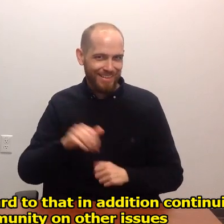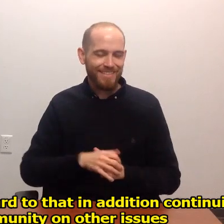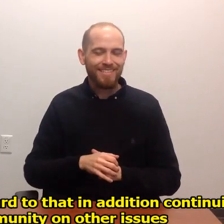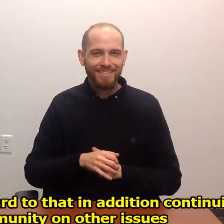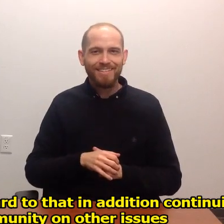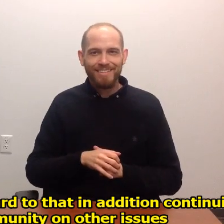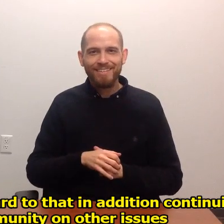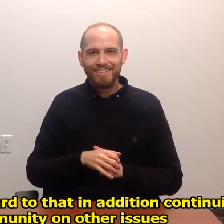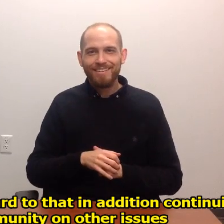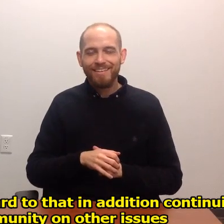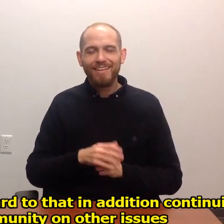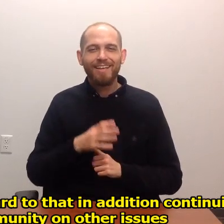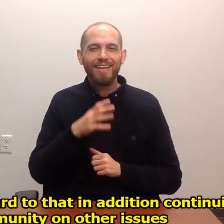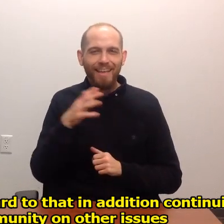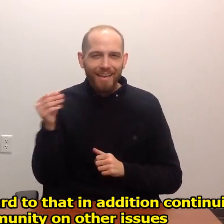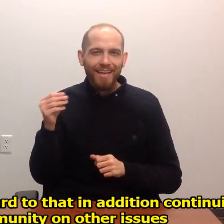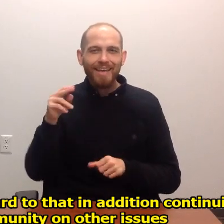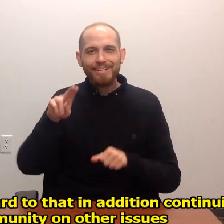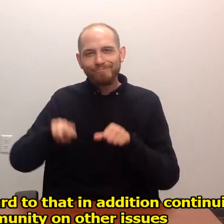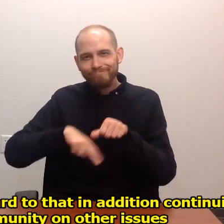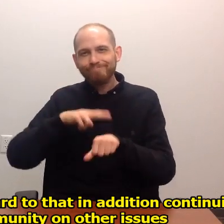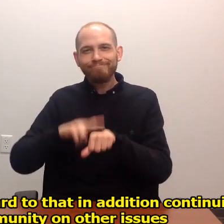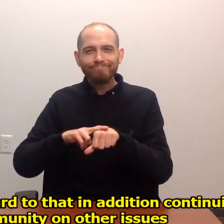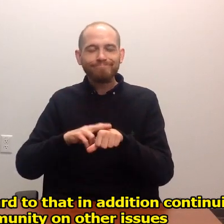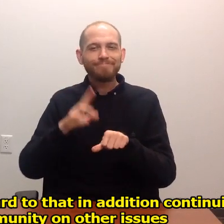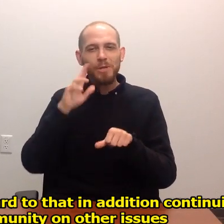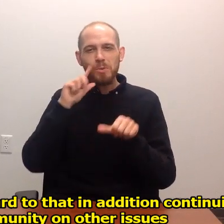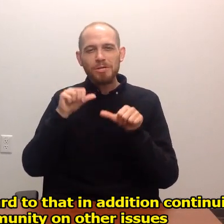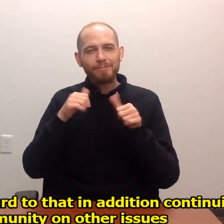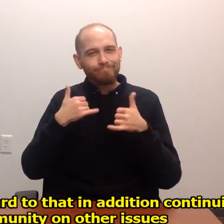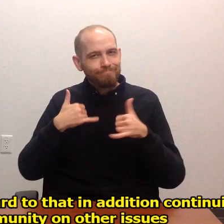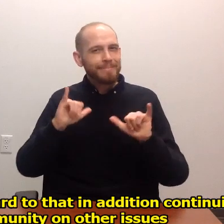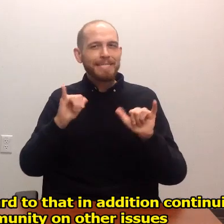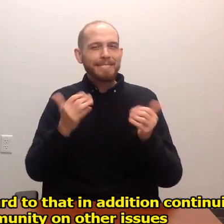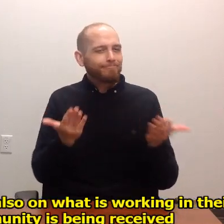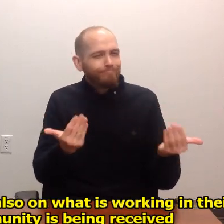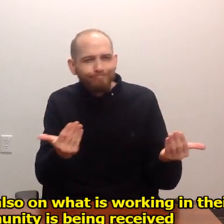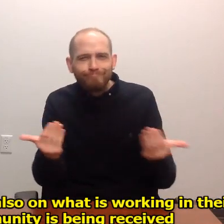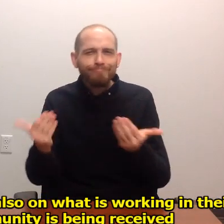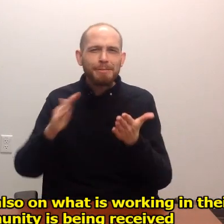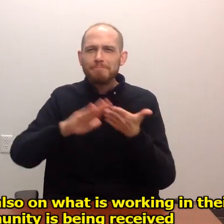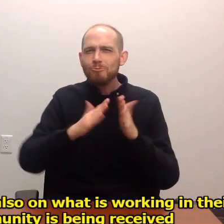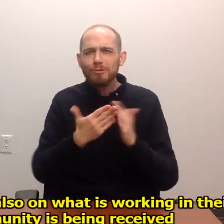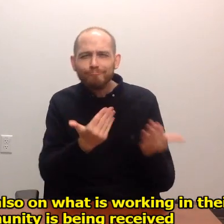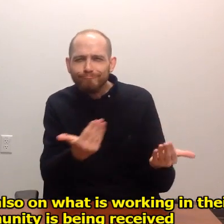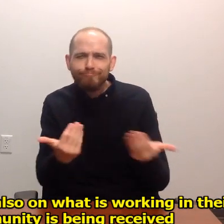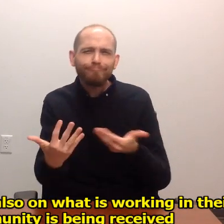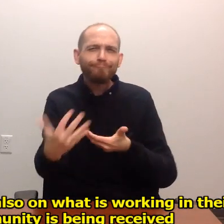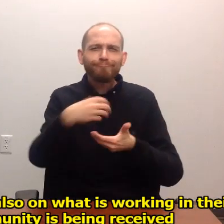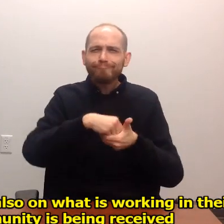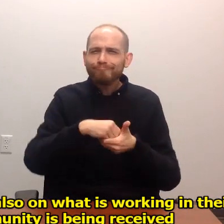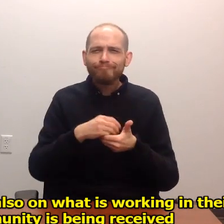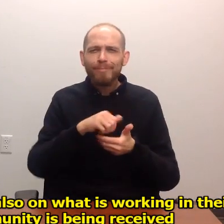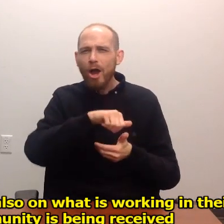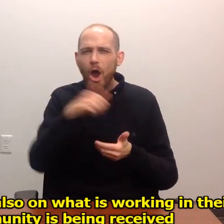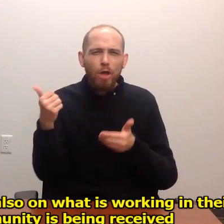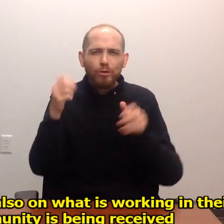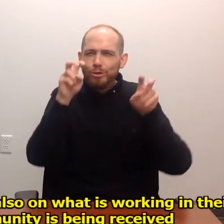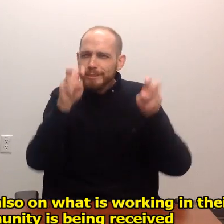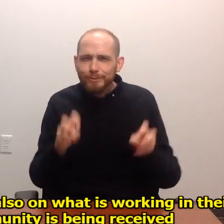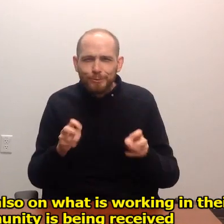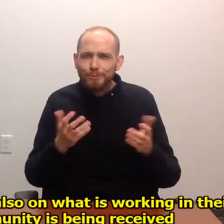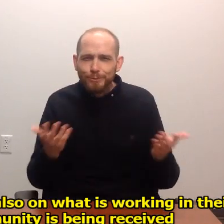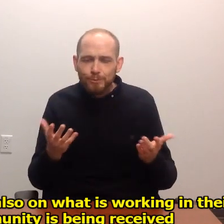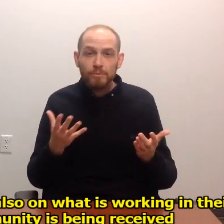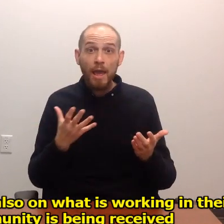addition, continuing to engage the community on other issues that impact their lives, but also on what